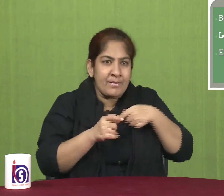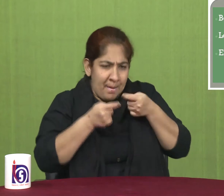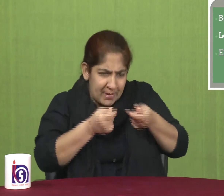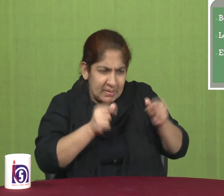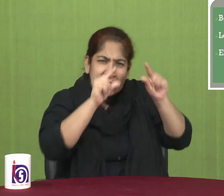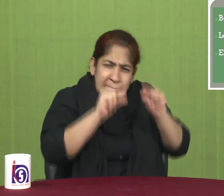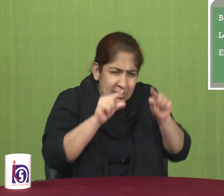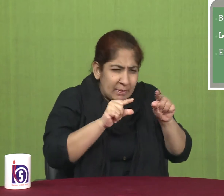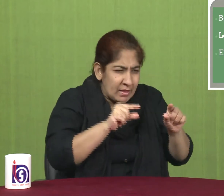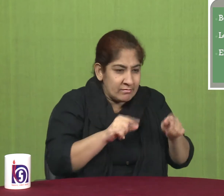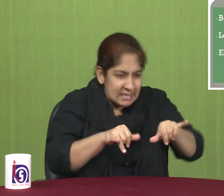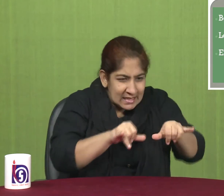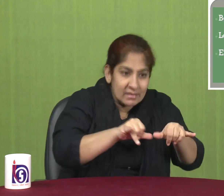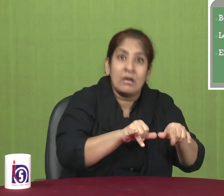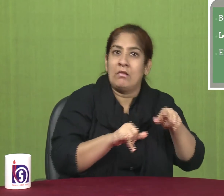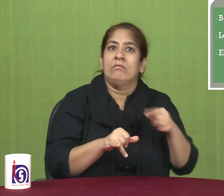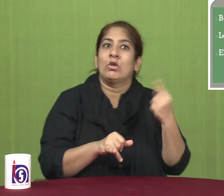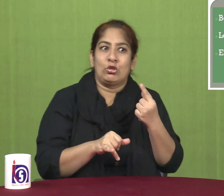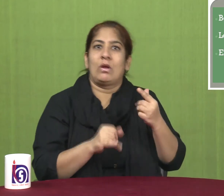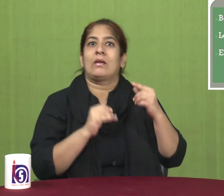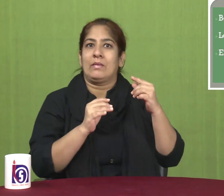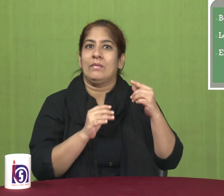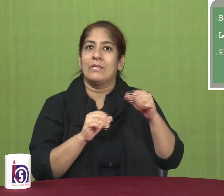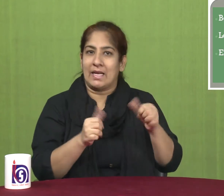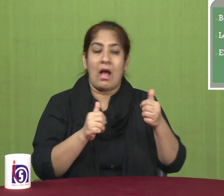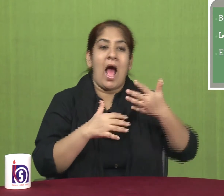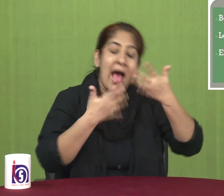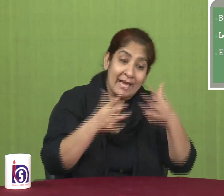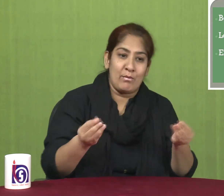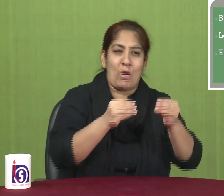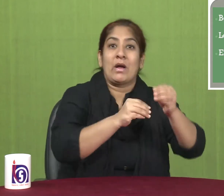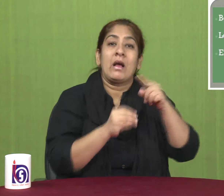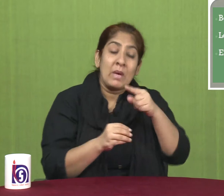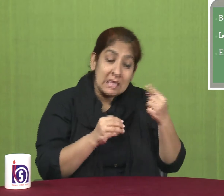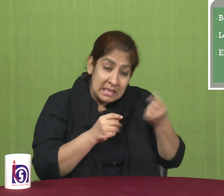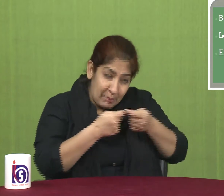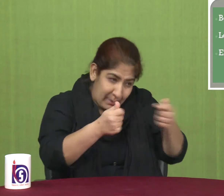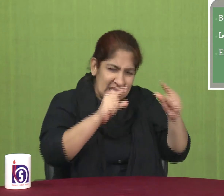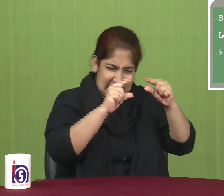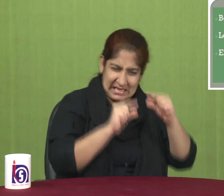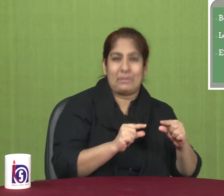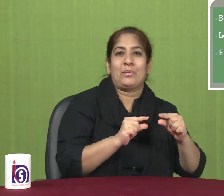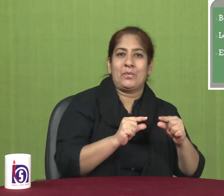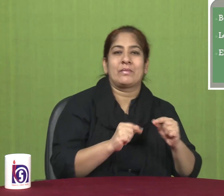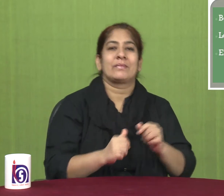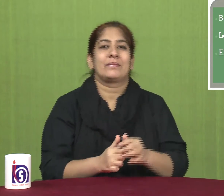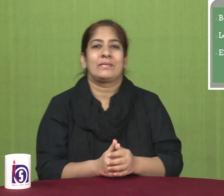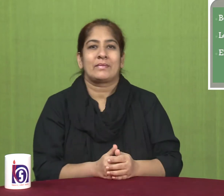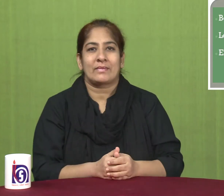the cost should be taken care of while spending money. So,